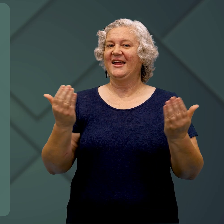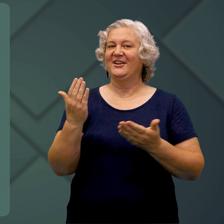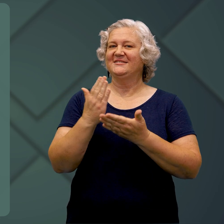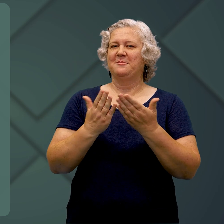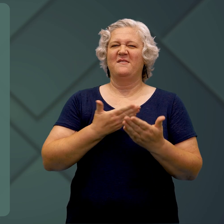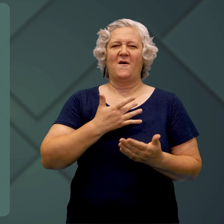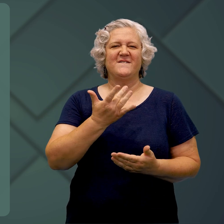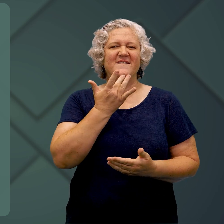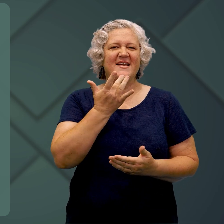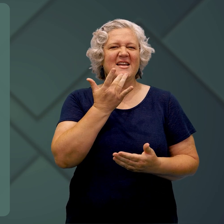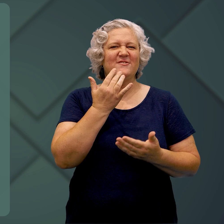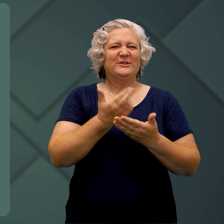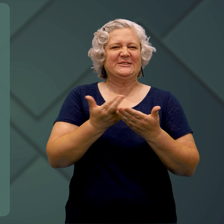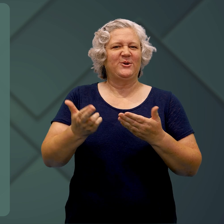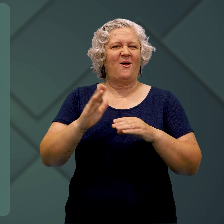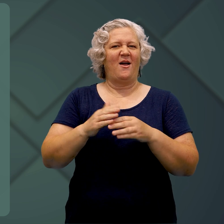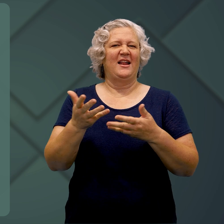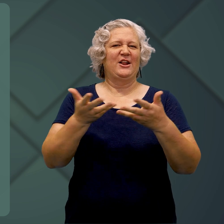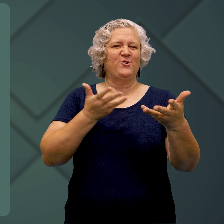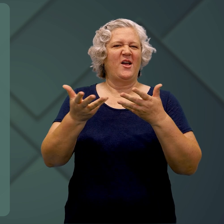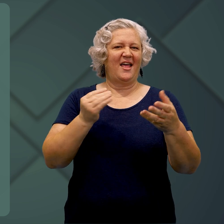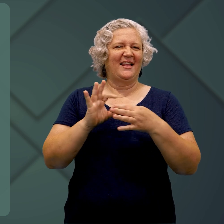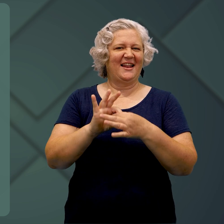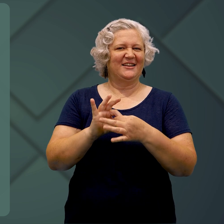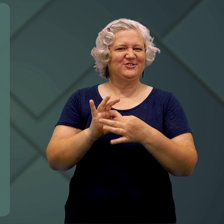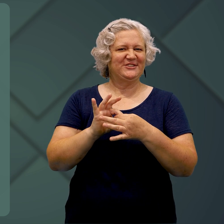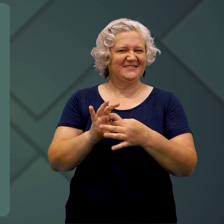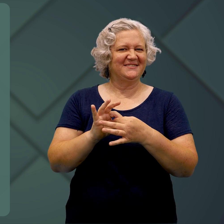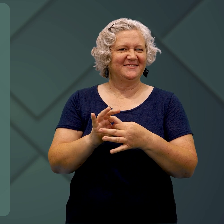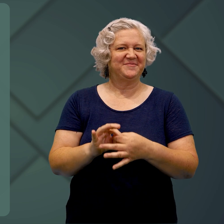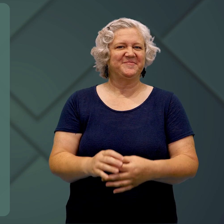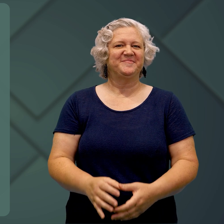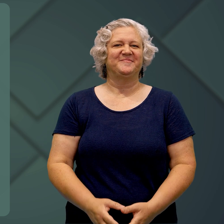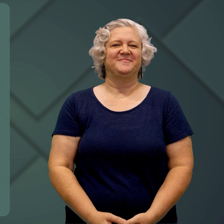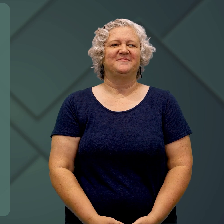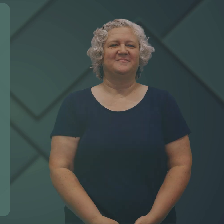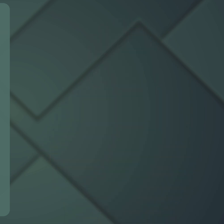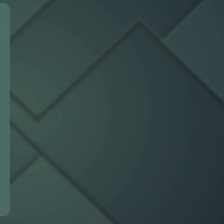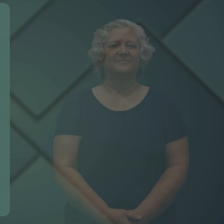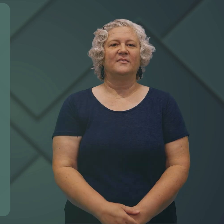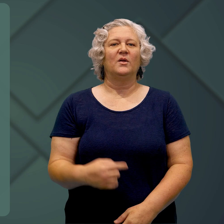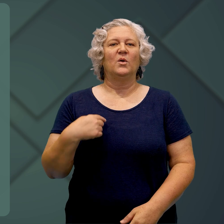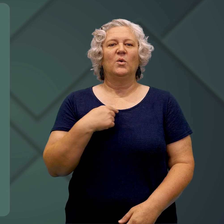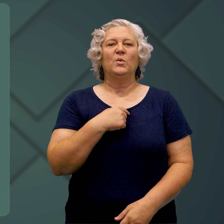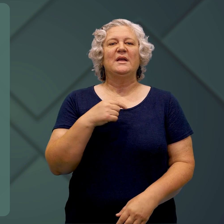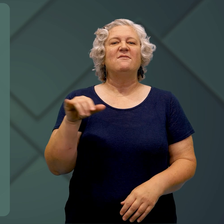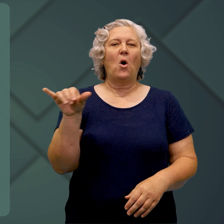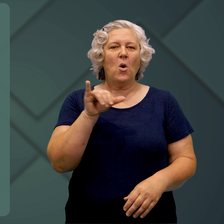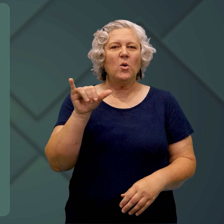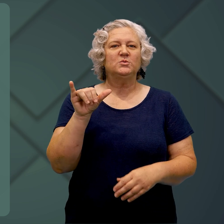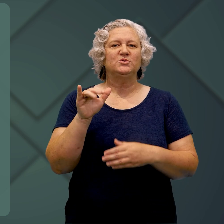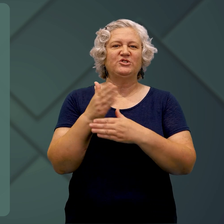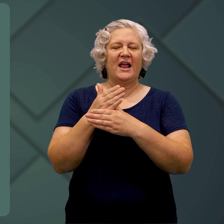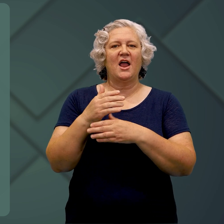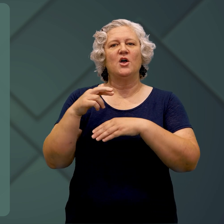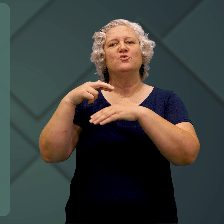We have some of our favorite resources on interactions and connections. And we've also shared